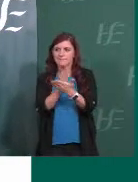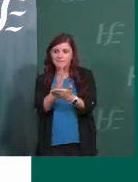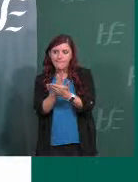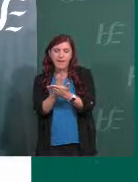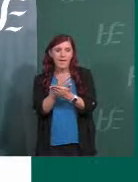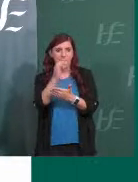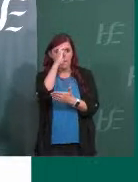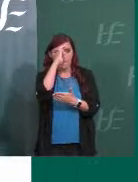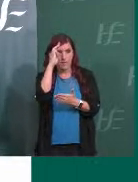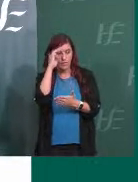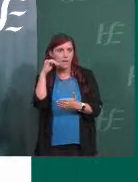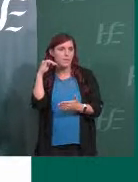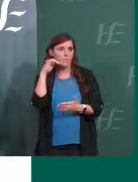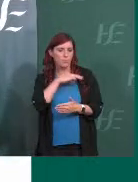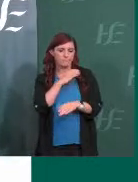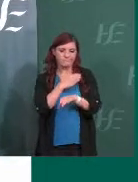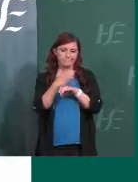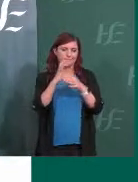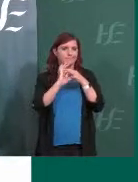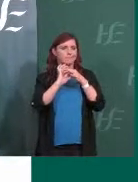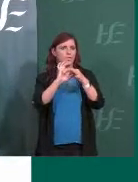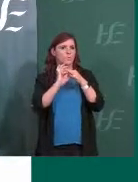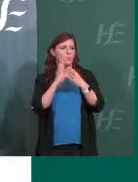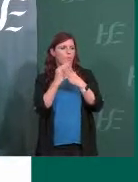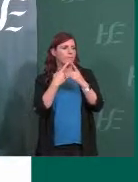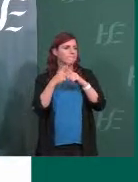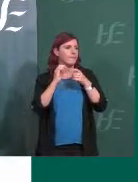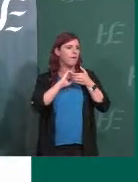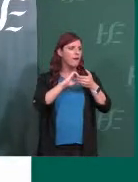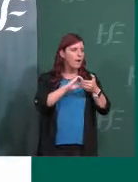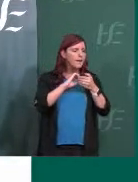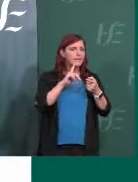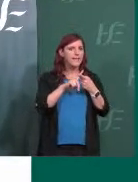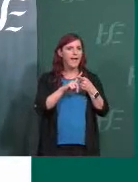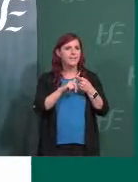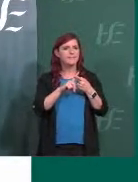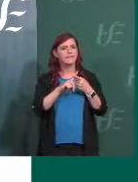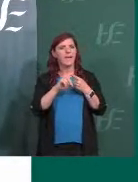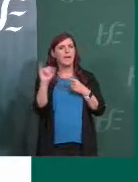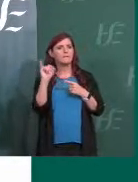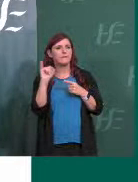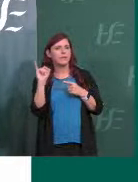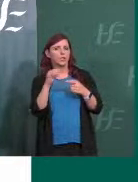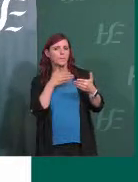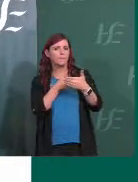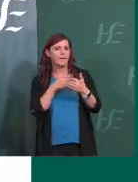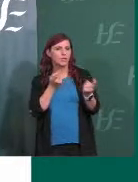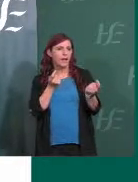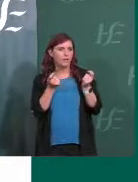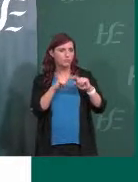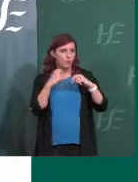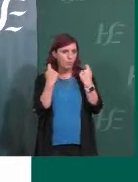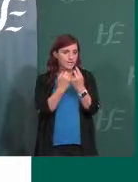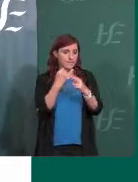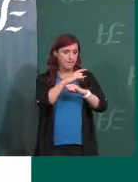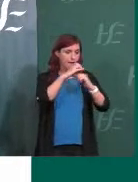have regular engagements with colleagues in infection prevention and control teams in hospital and with public health